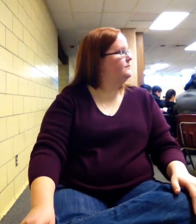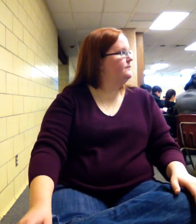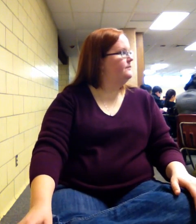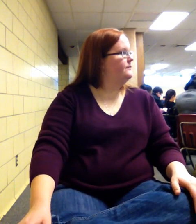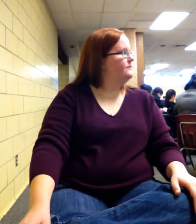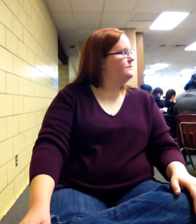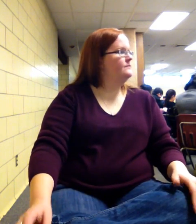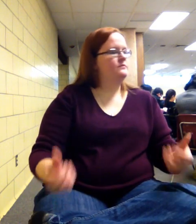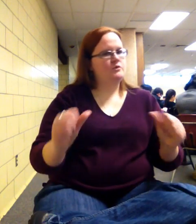So try that first.